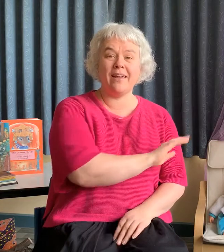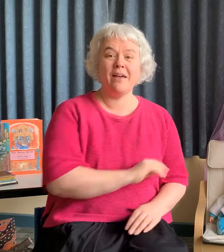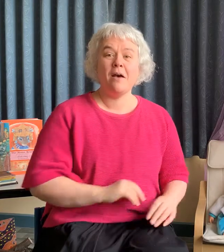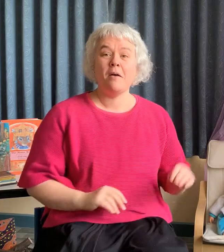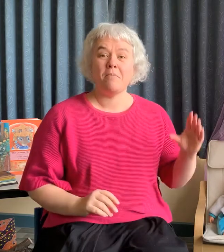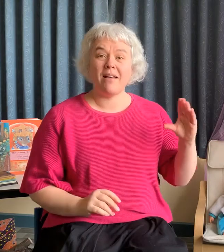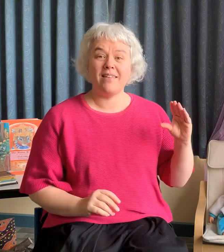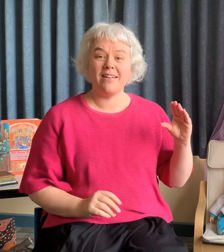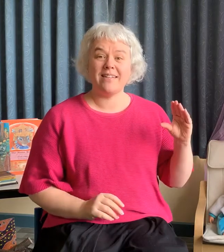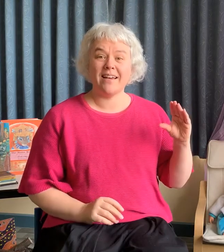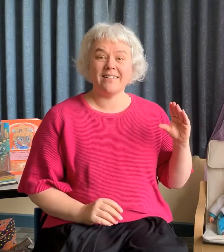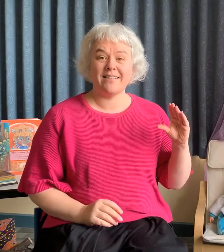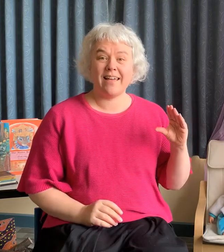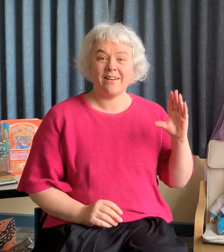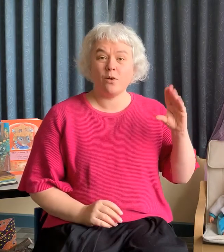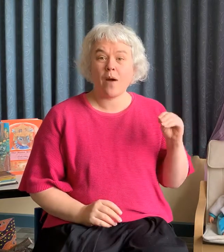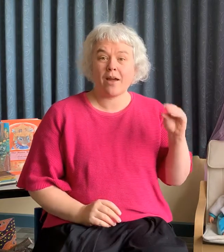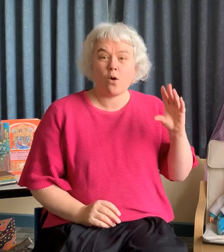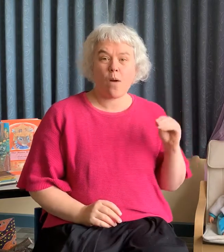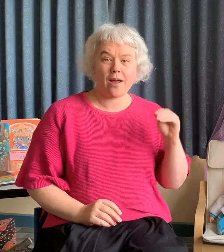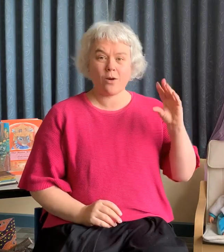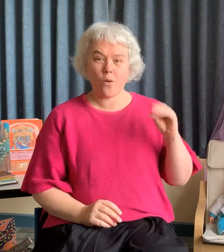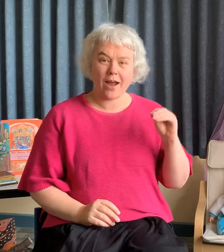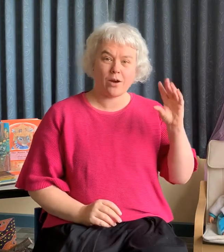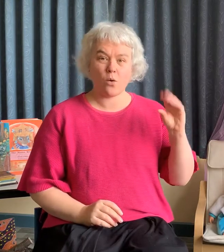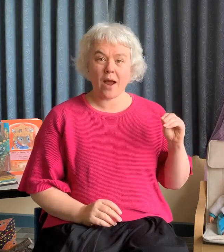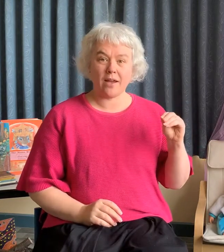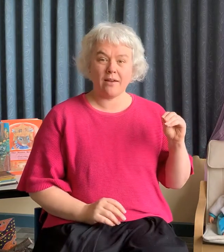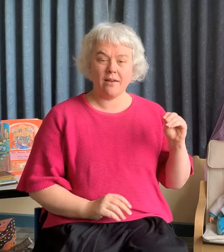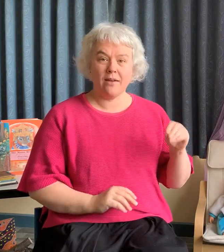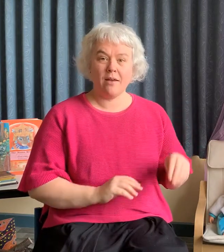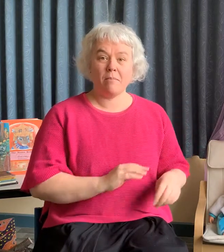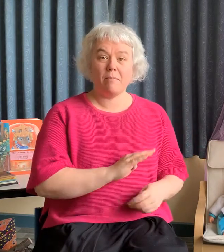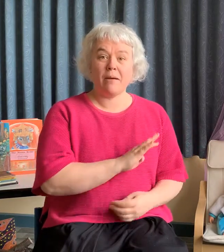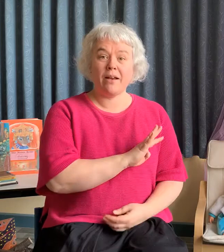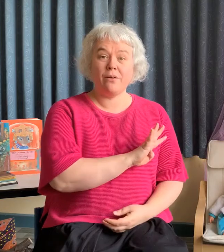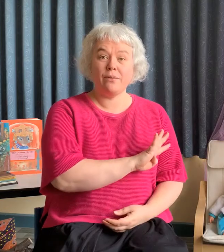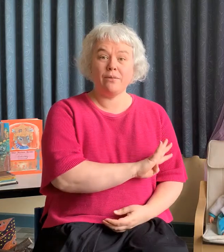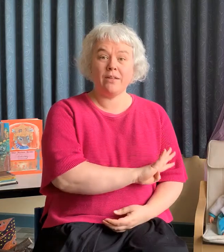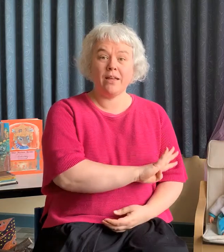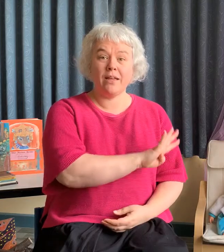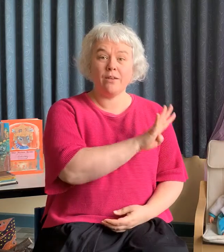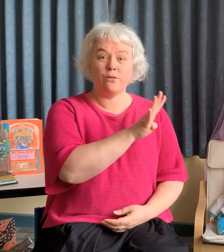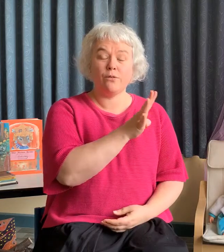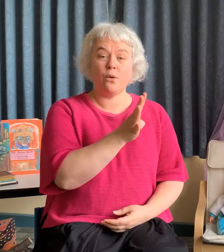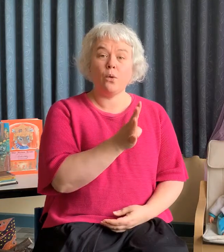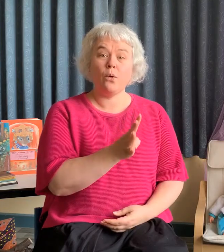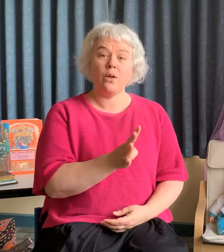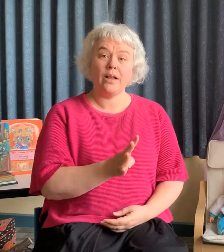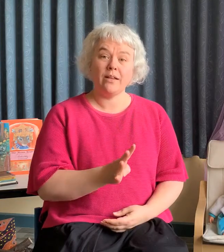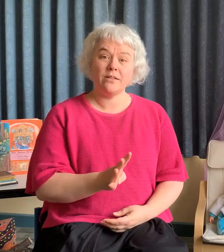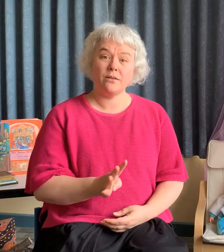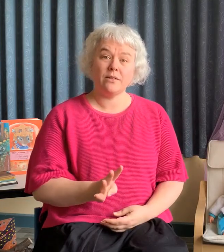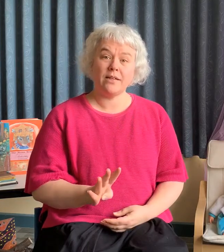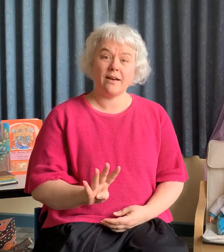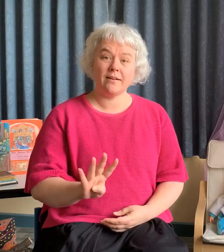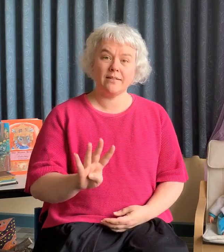Mother duck said quack quack quack quack But only four little ducks